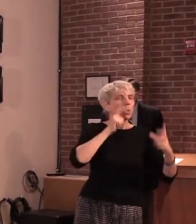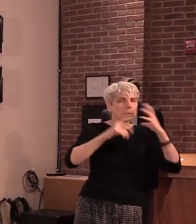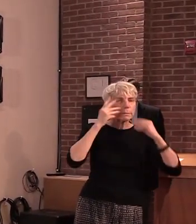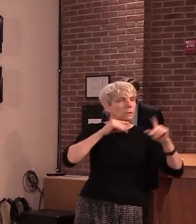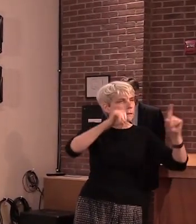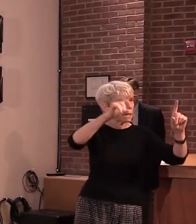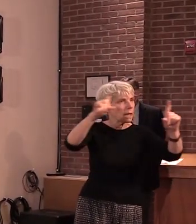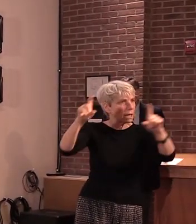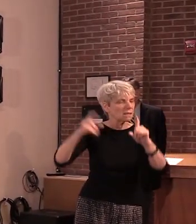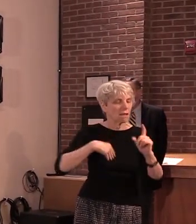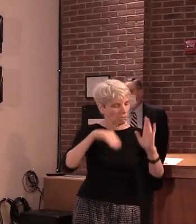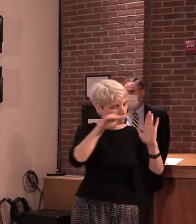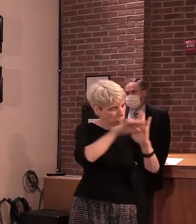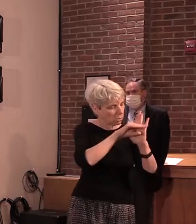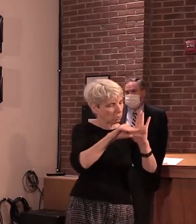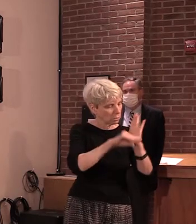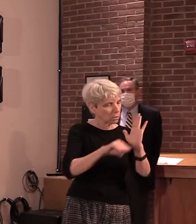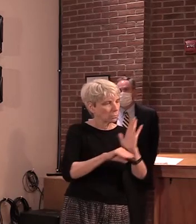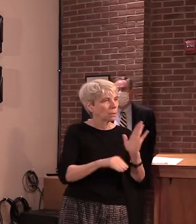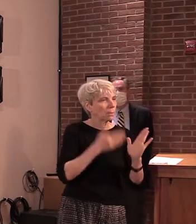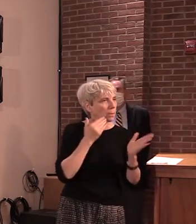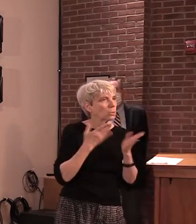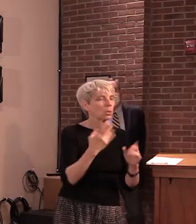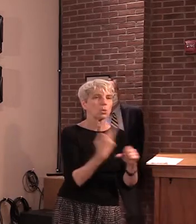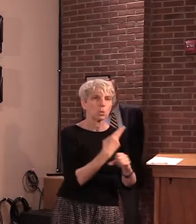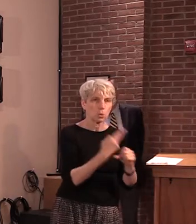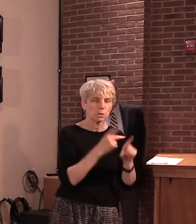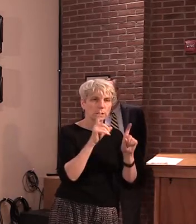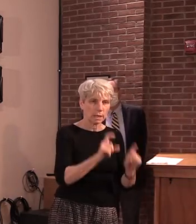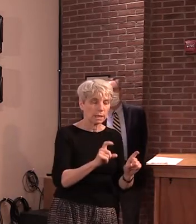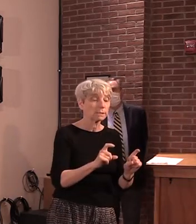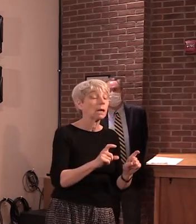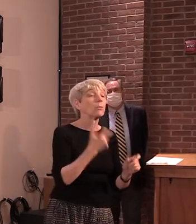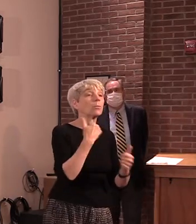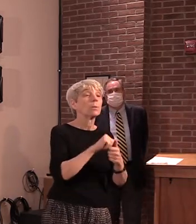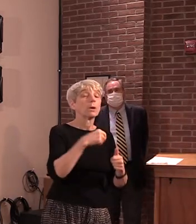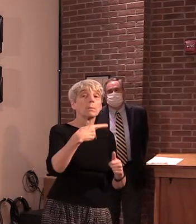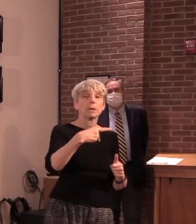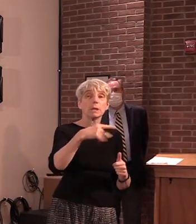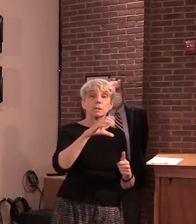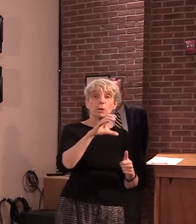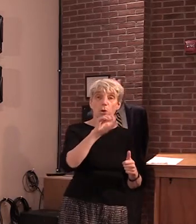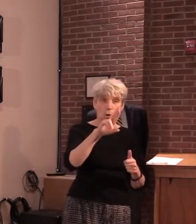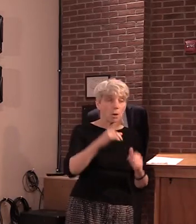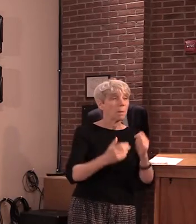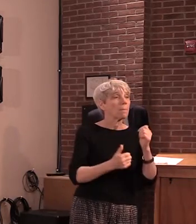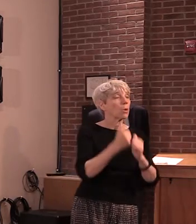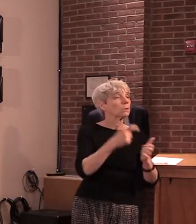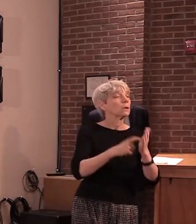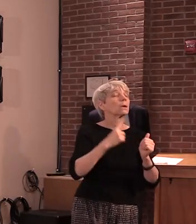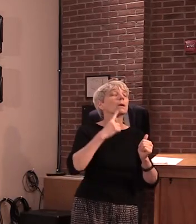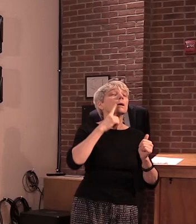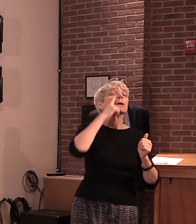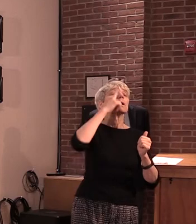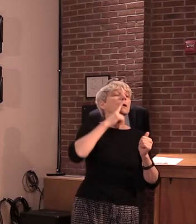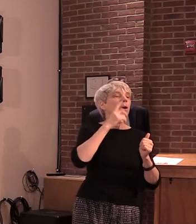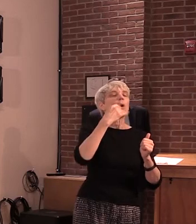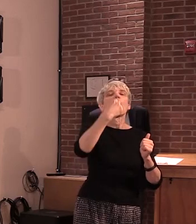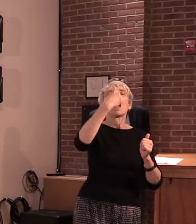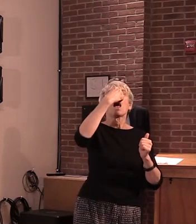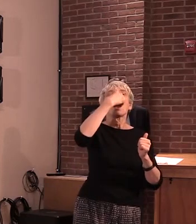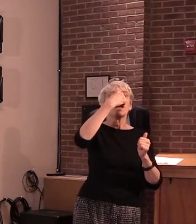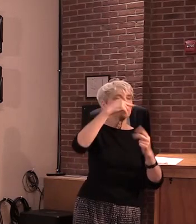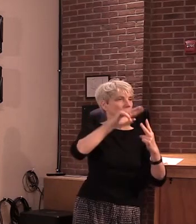most of the PCR tests, depending on the platform, would require a nasopharyngeal swab or a nasal